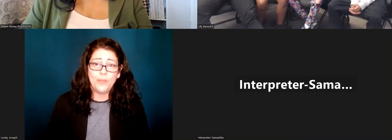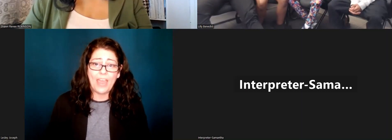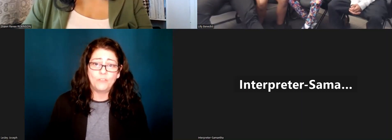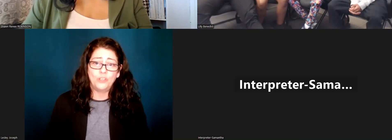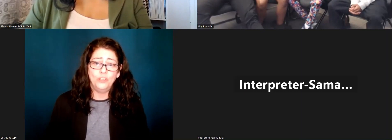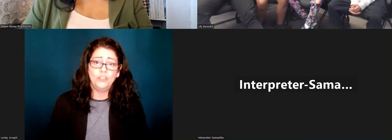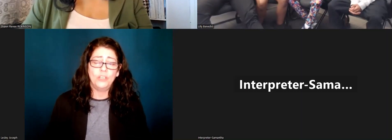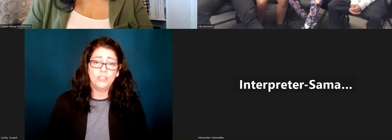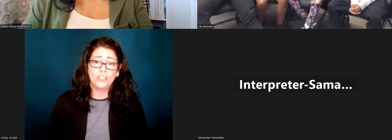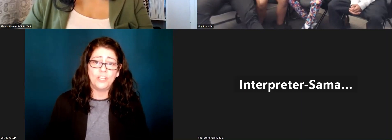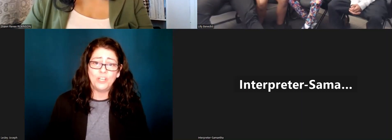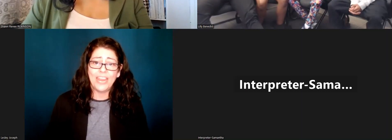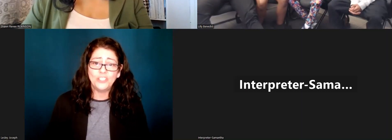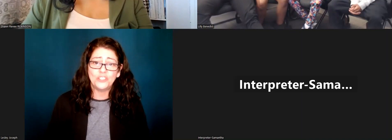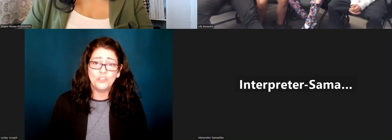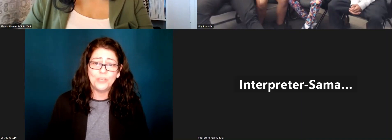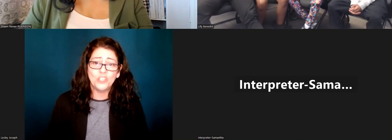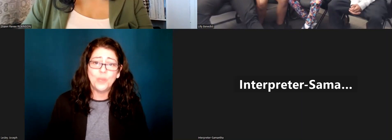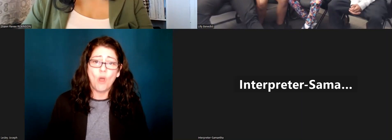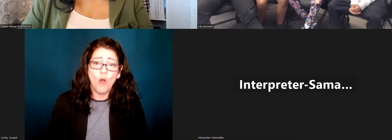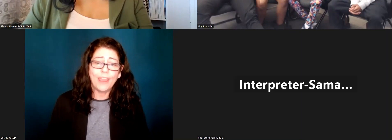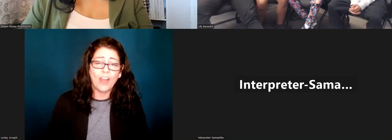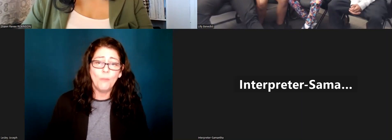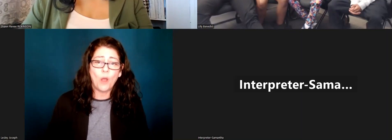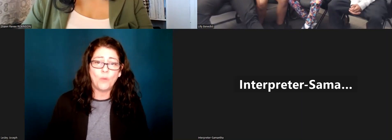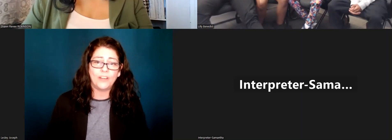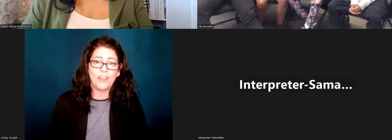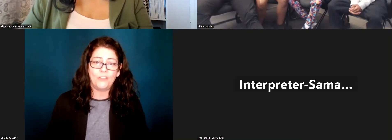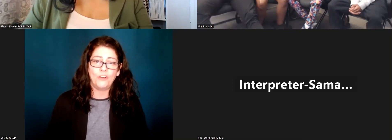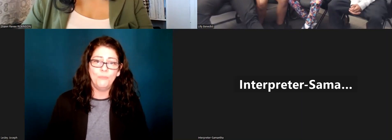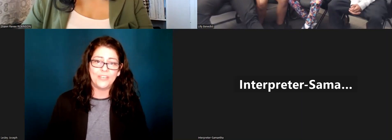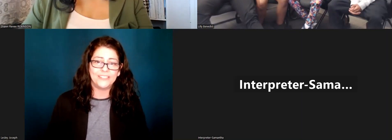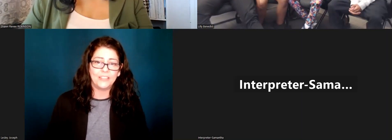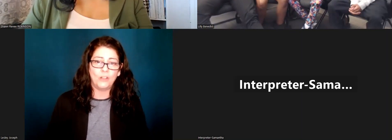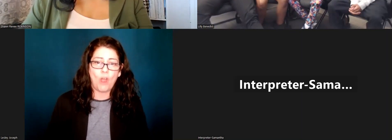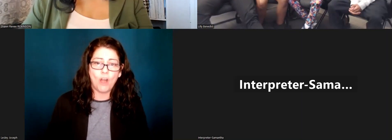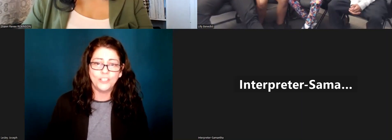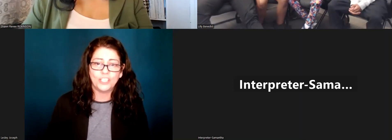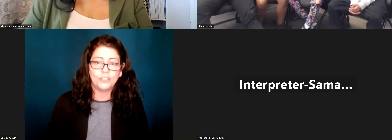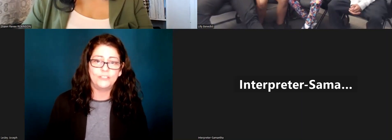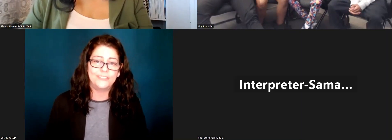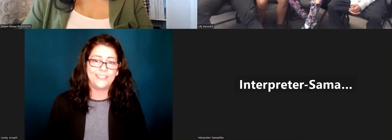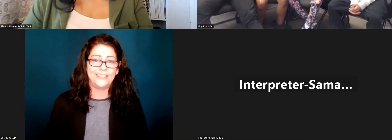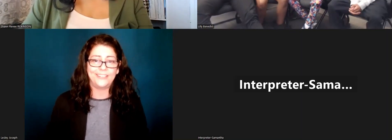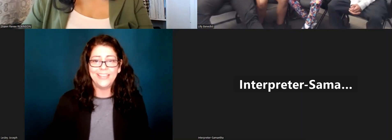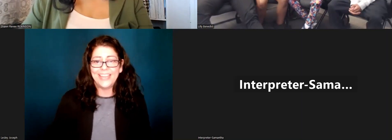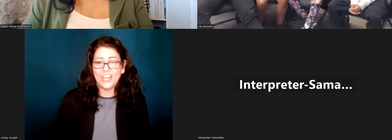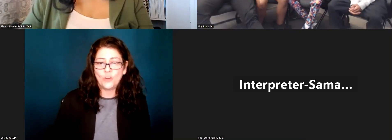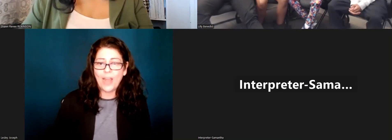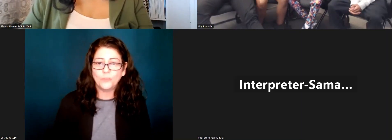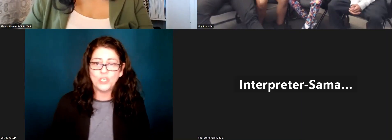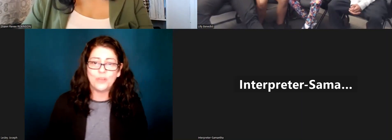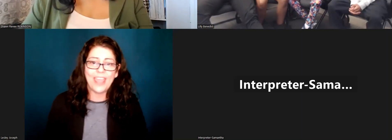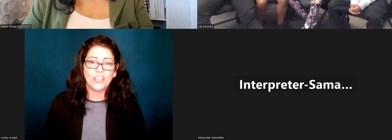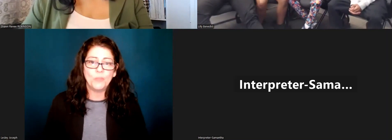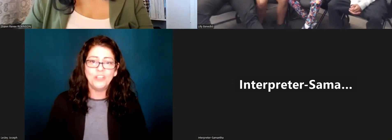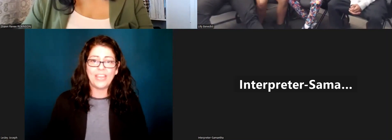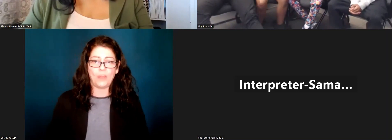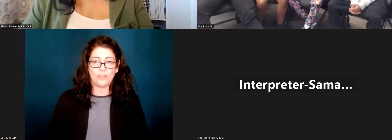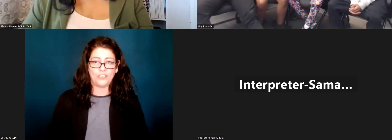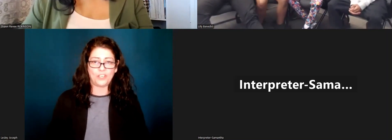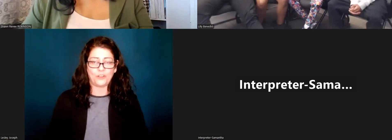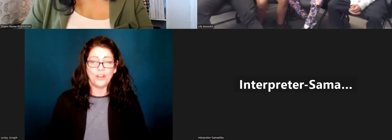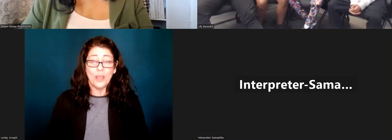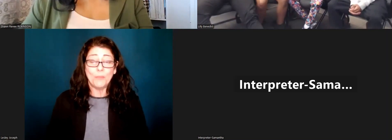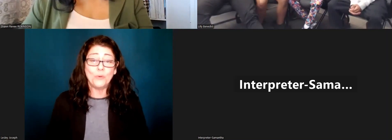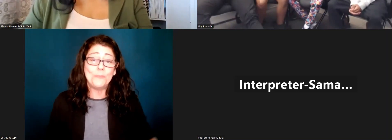And then we'd have good communications too, because we all care about one another, but it's a little hard to interact when you can't